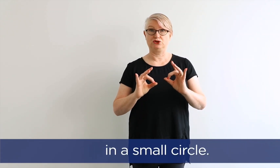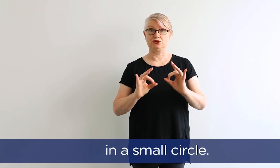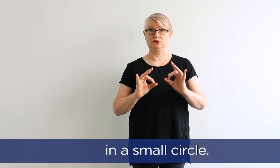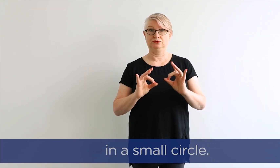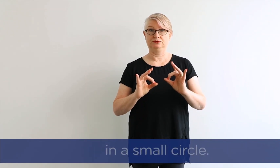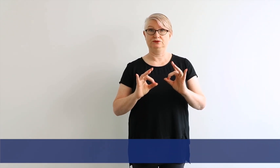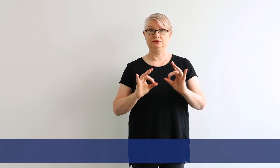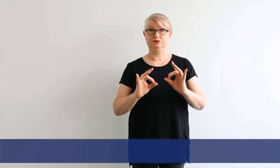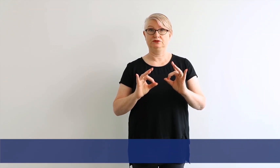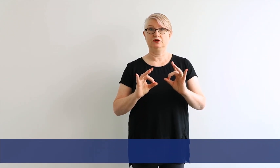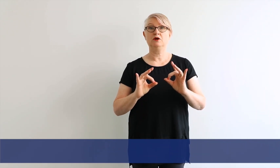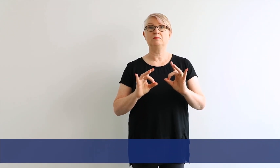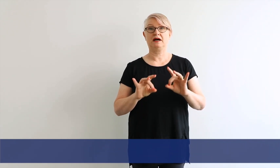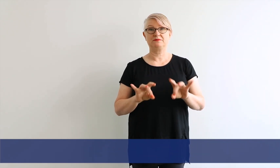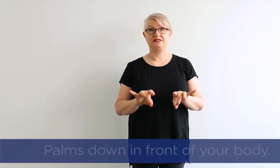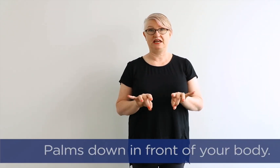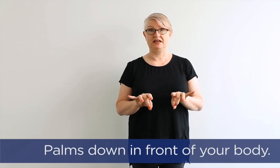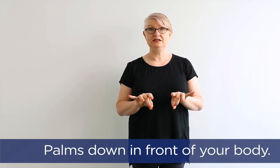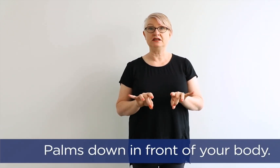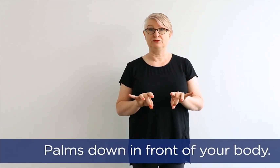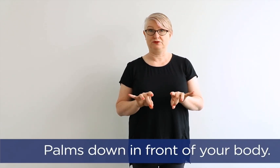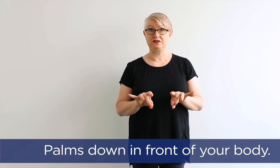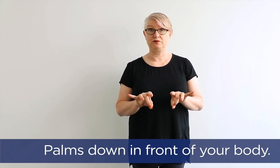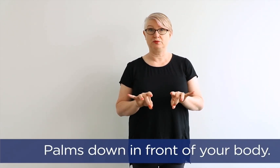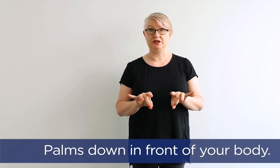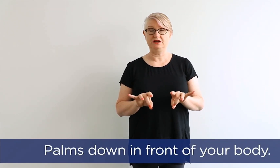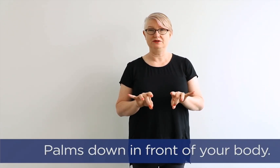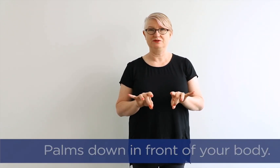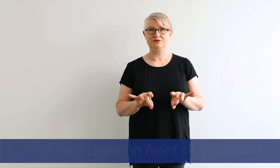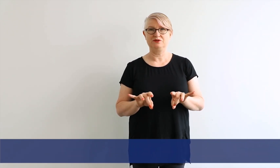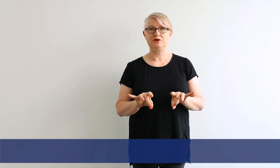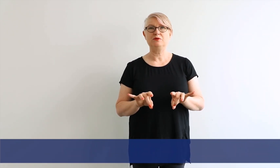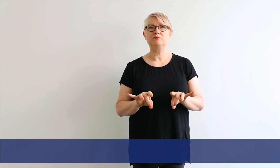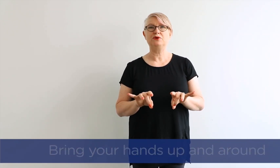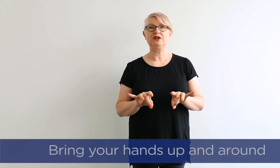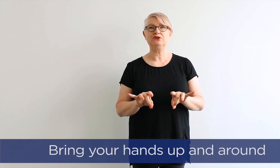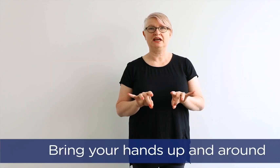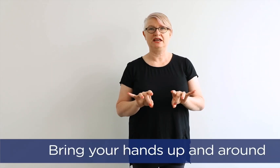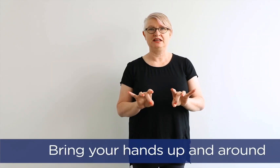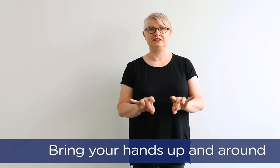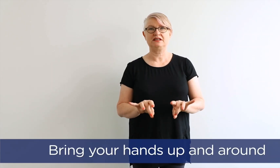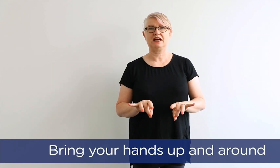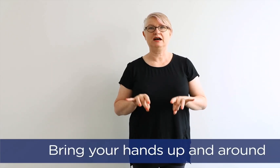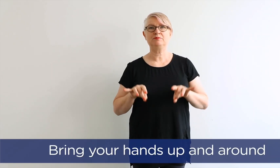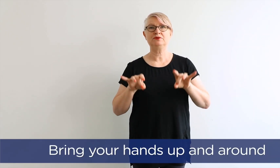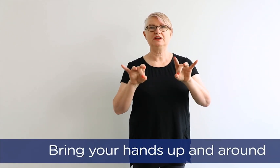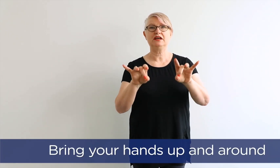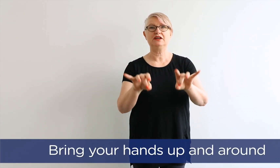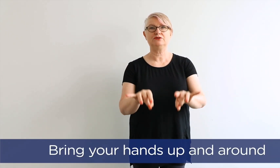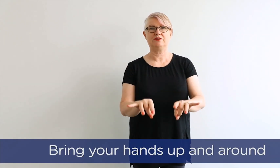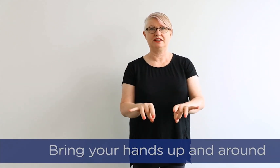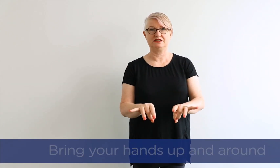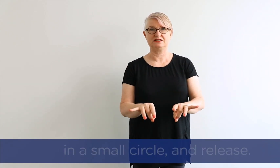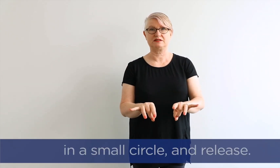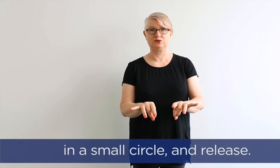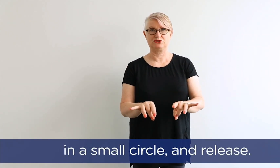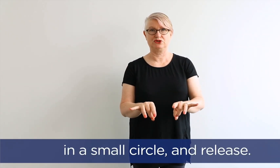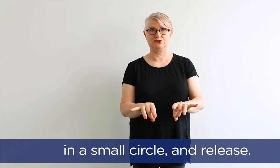circle. Palms down in front of your body. Bring your hands up and around in a small circle